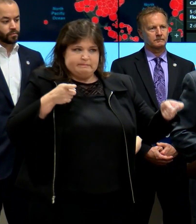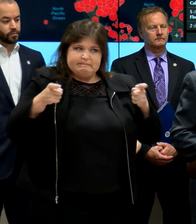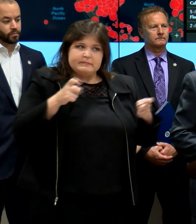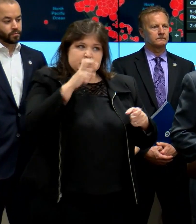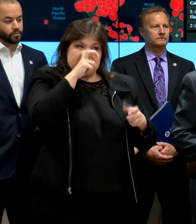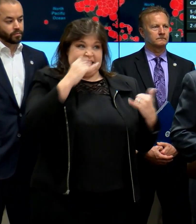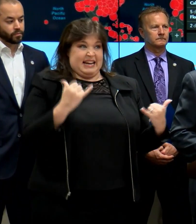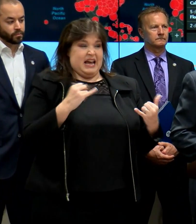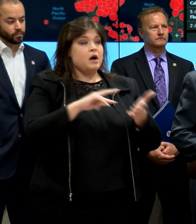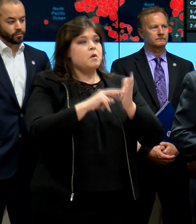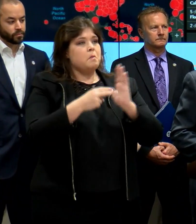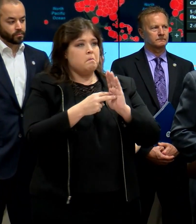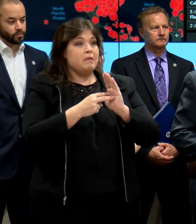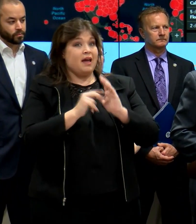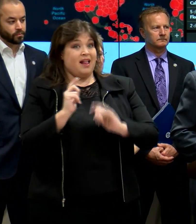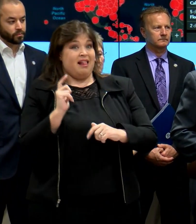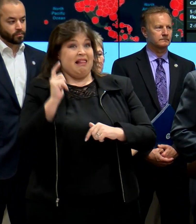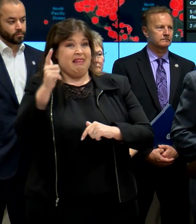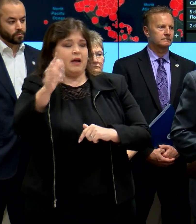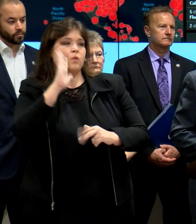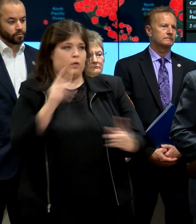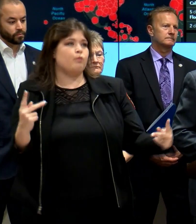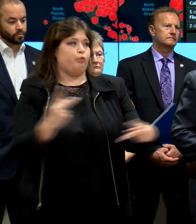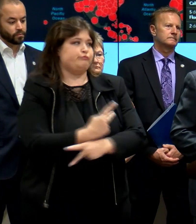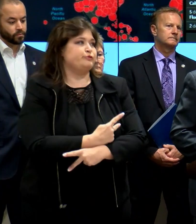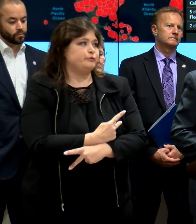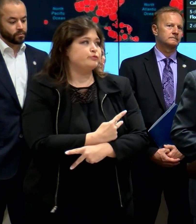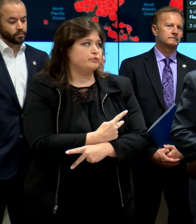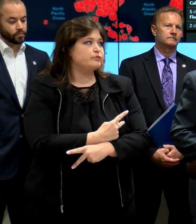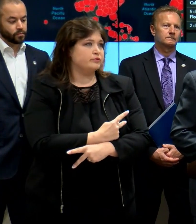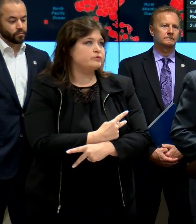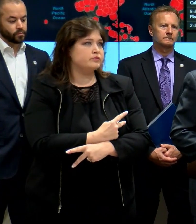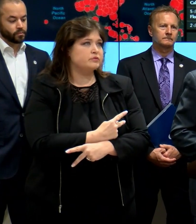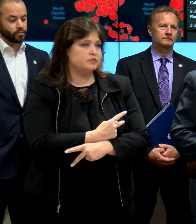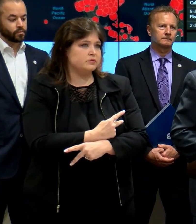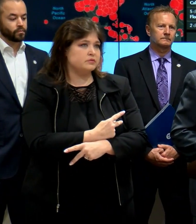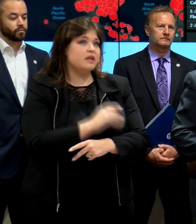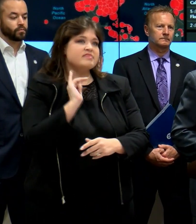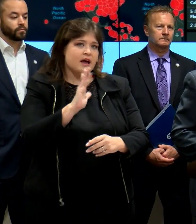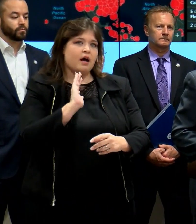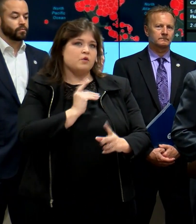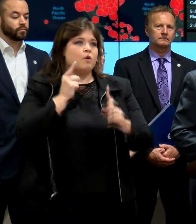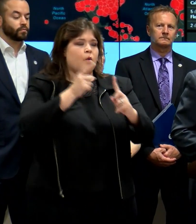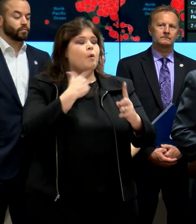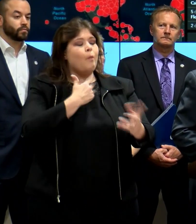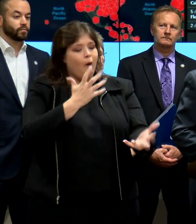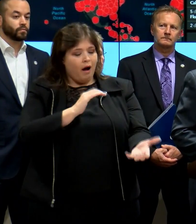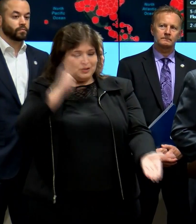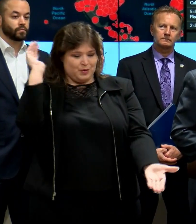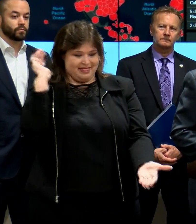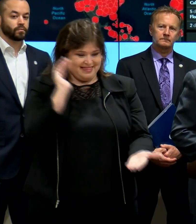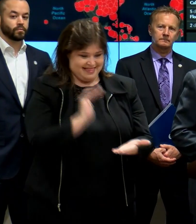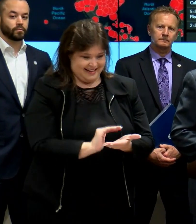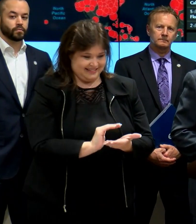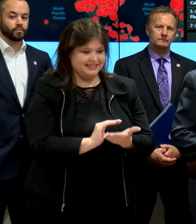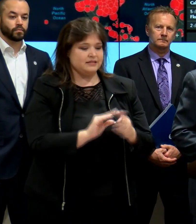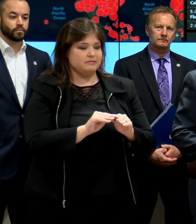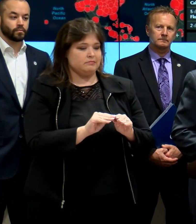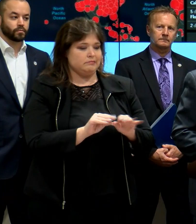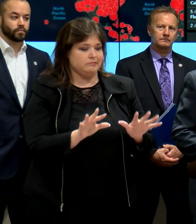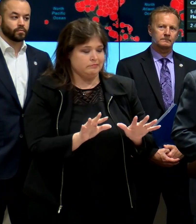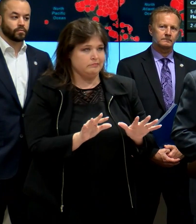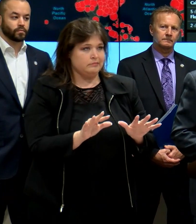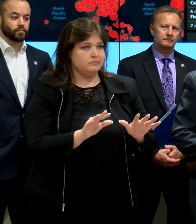And that's the focus, that's the goal. They're not easy decisions. We certainly recognize that we will be